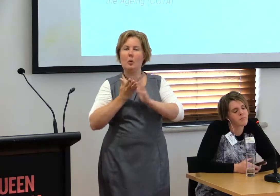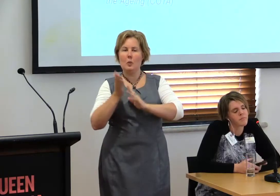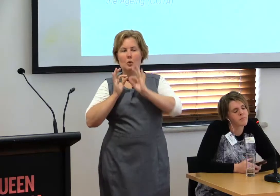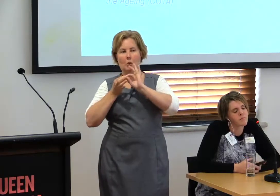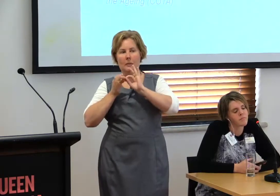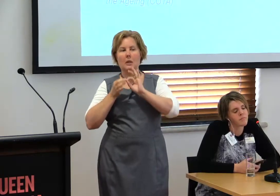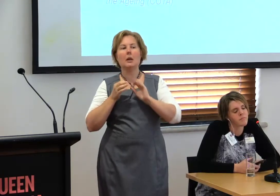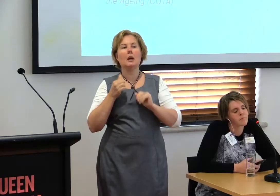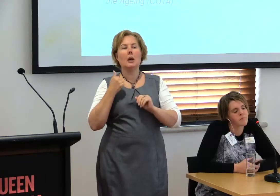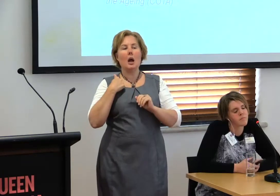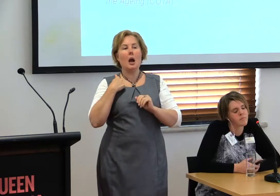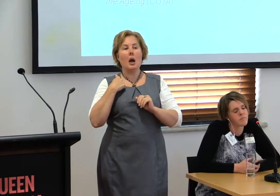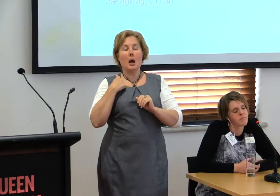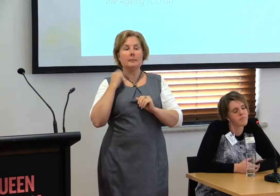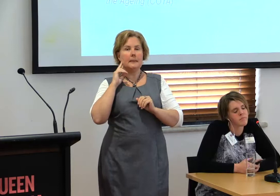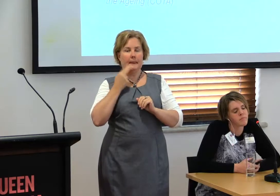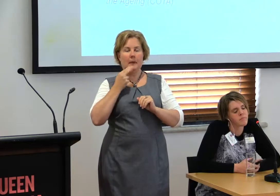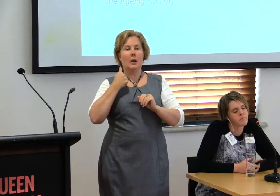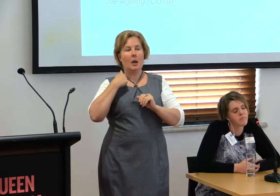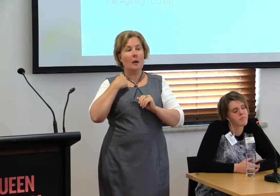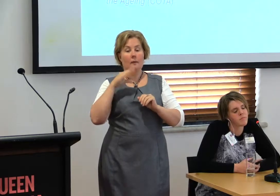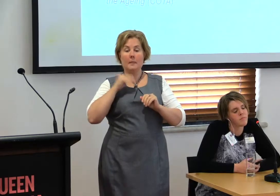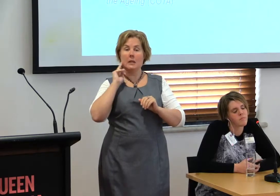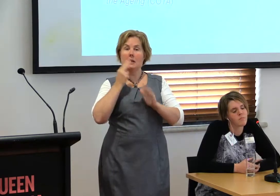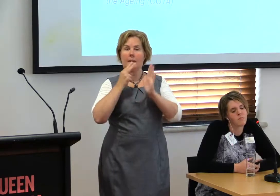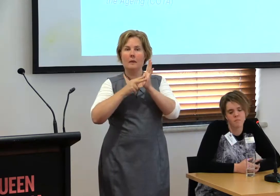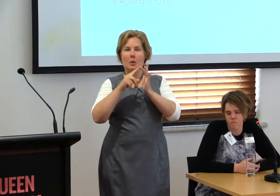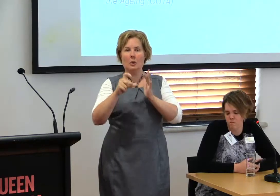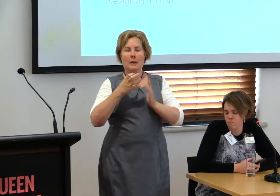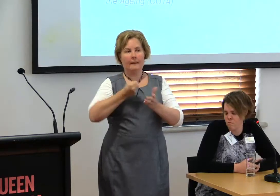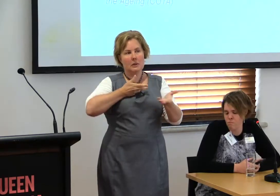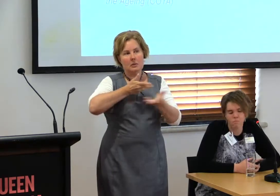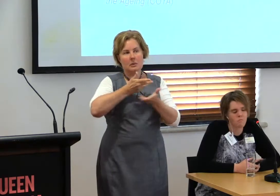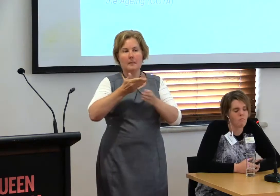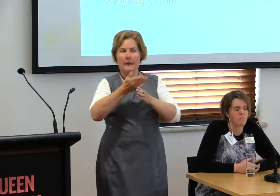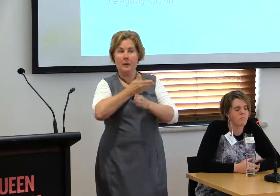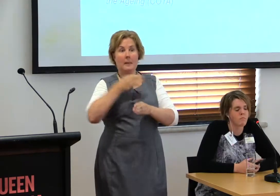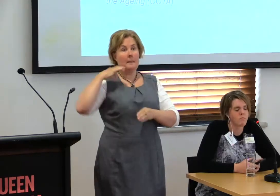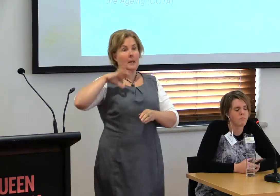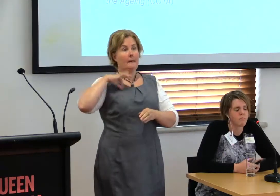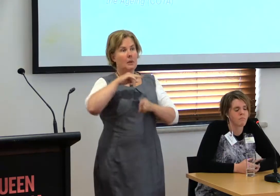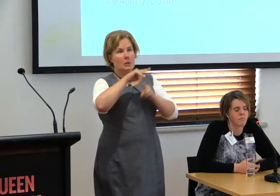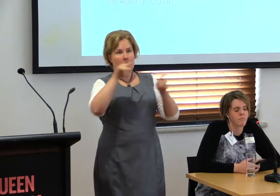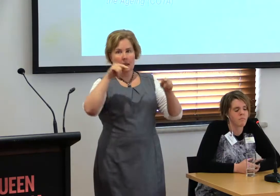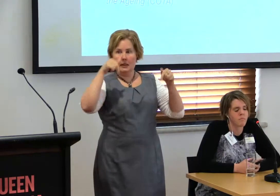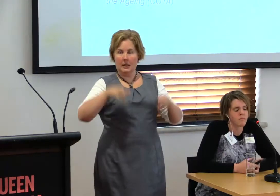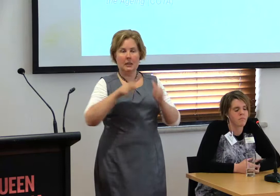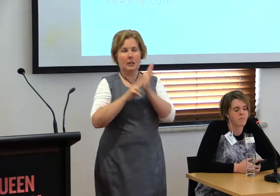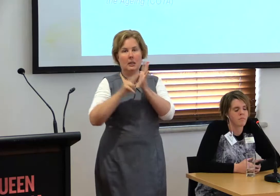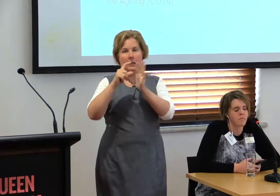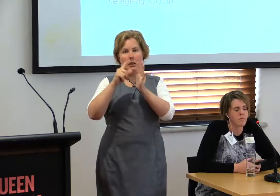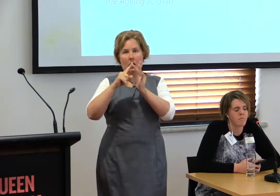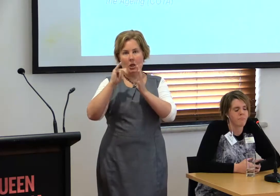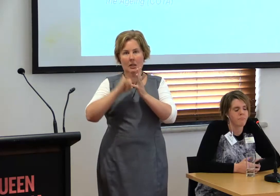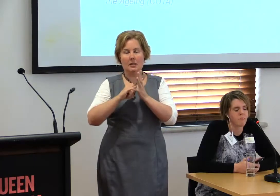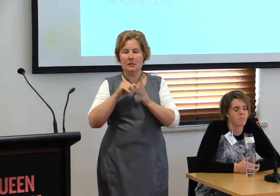we've already had some discussions about this previously, but for the benefit of everybody here, the NDIS has